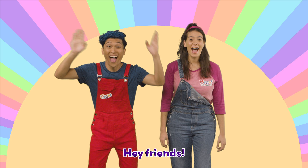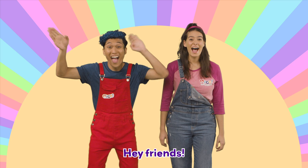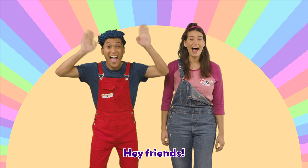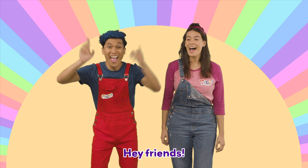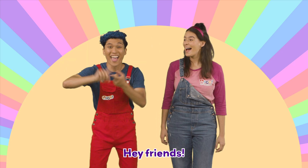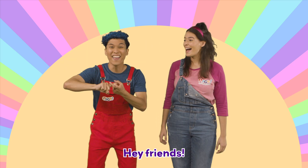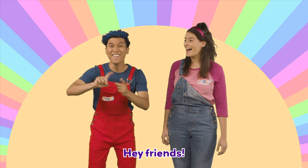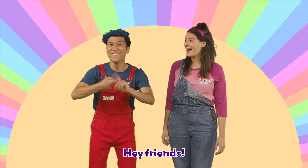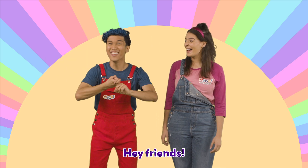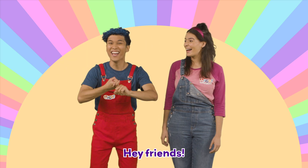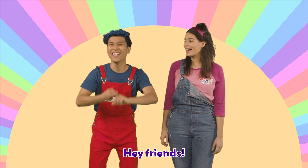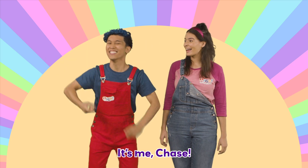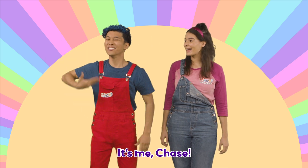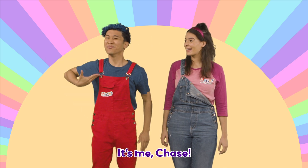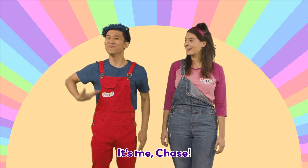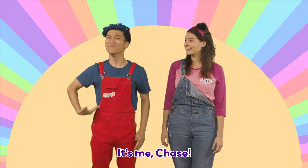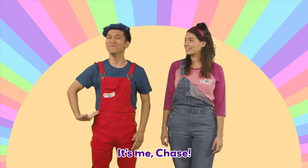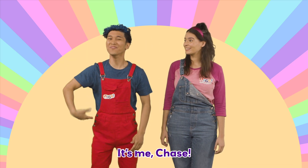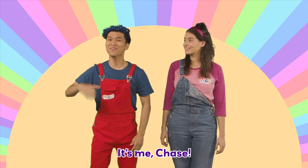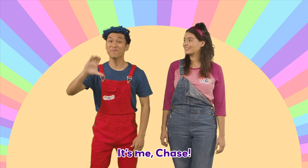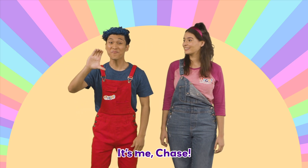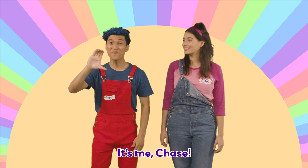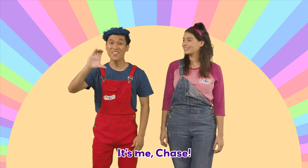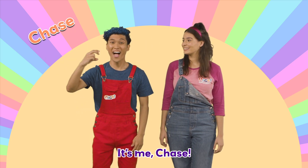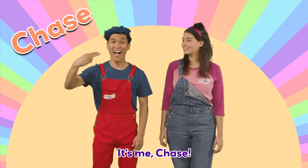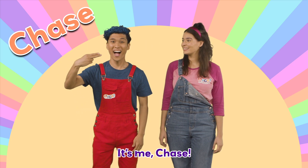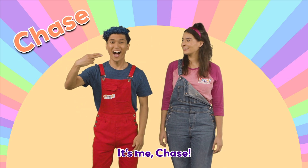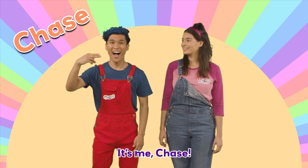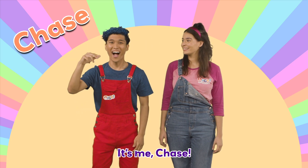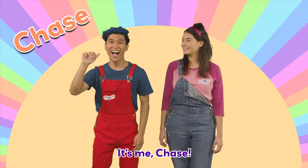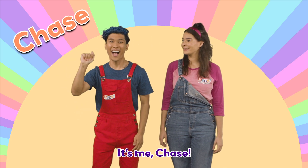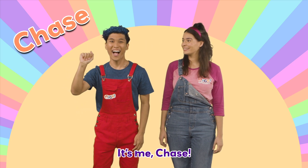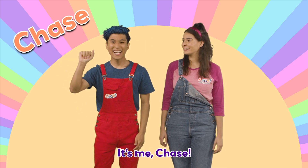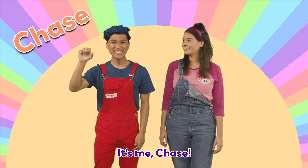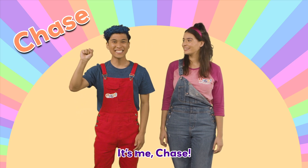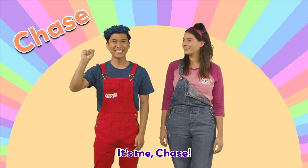Hey friends! It's me, Chase!